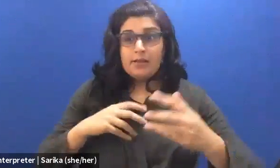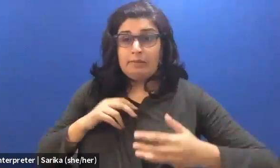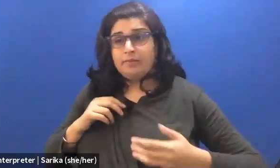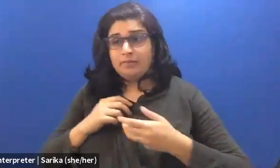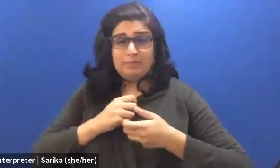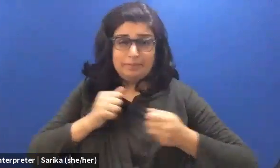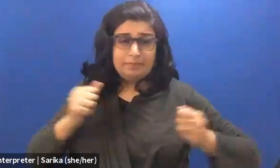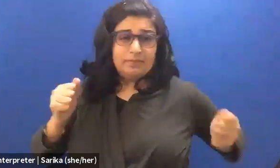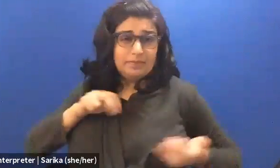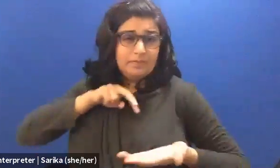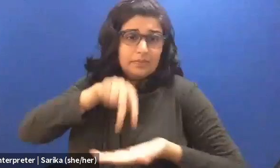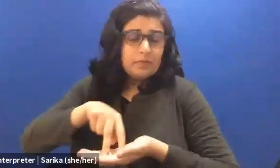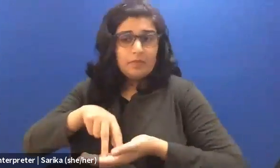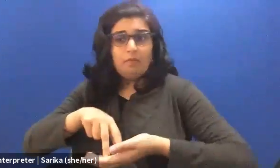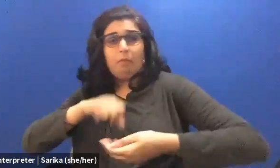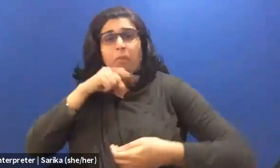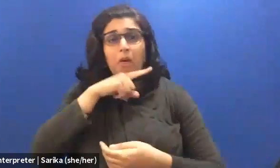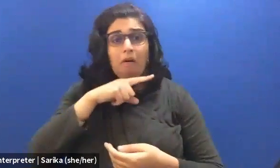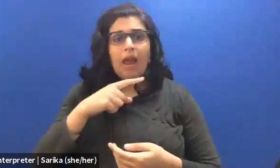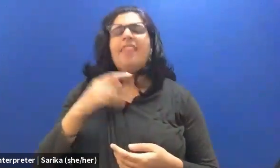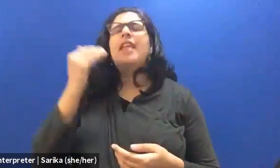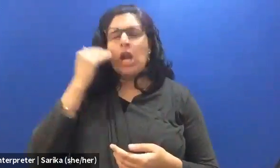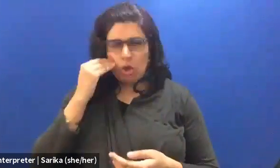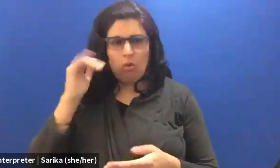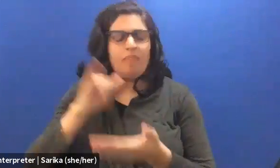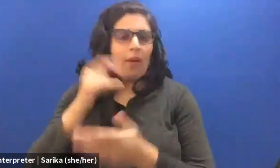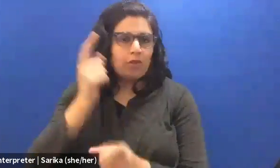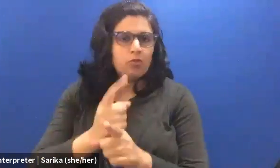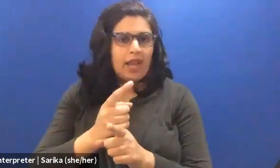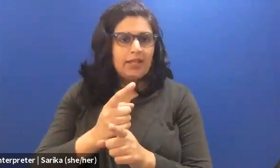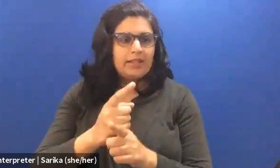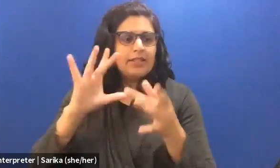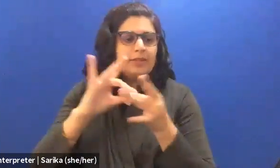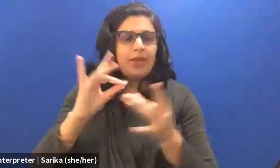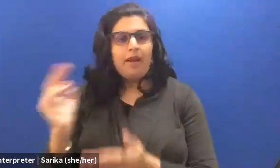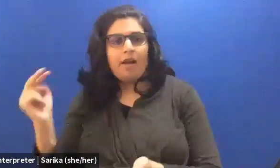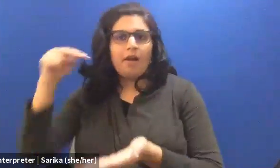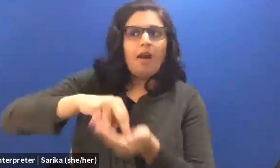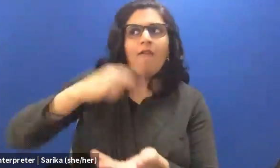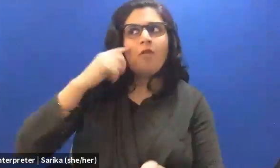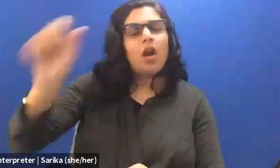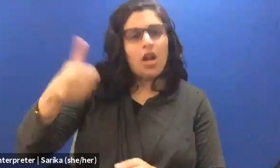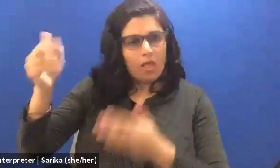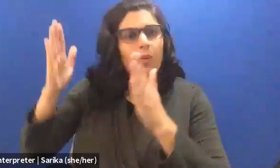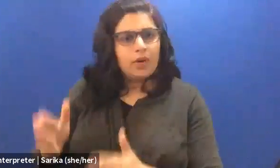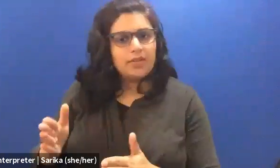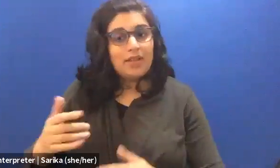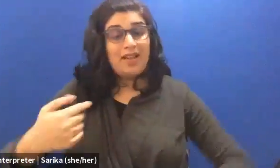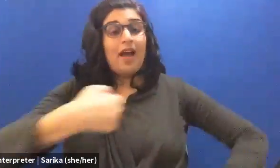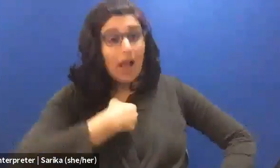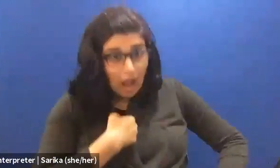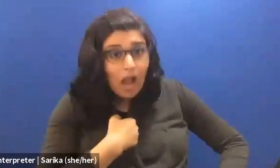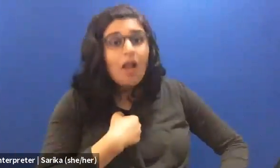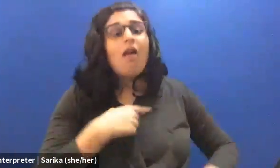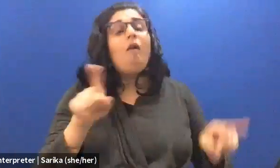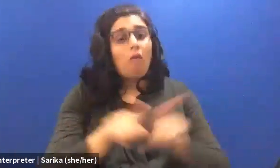doing was right on behalf of another human being. I've also been the person who